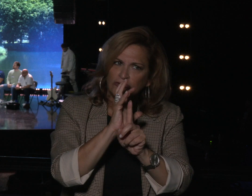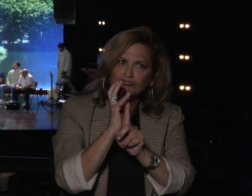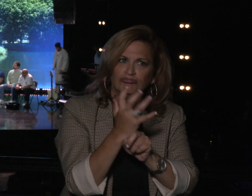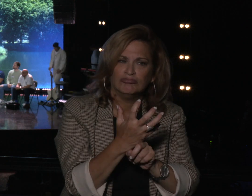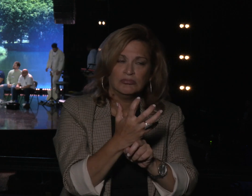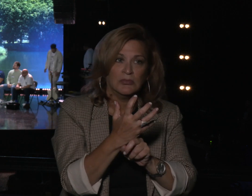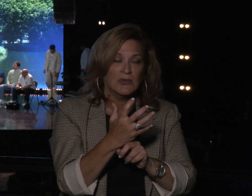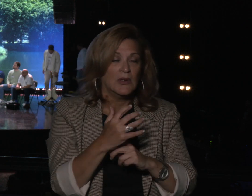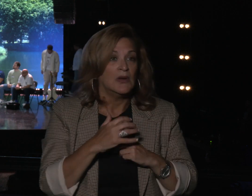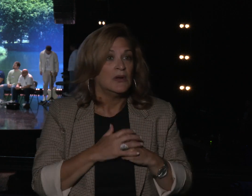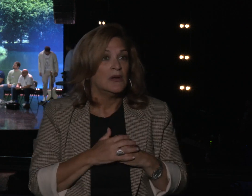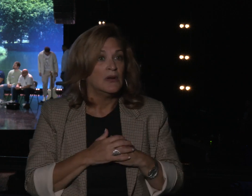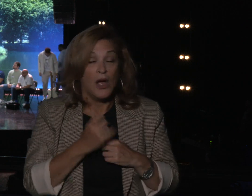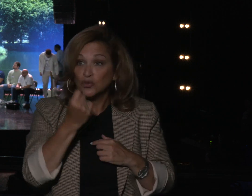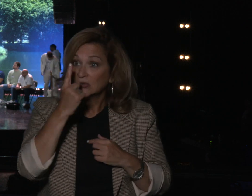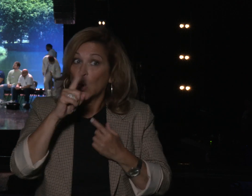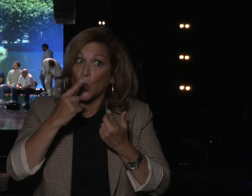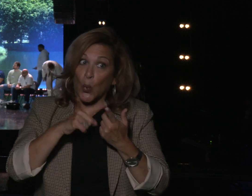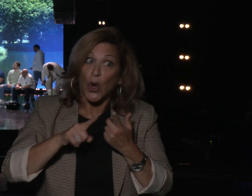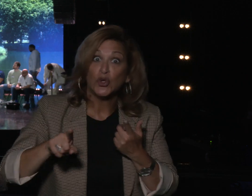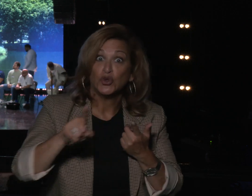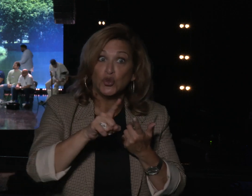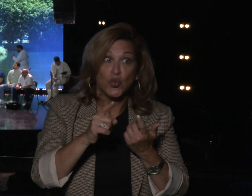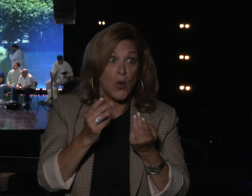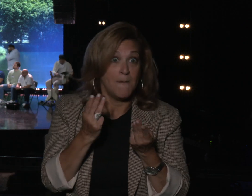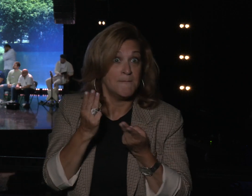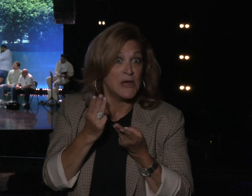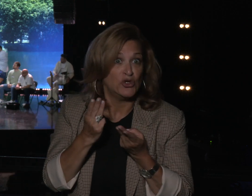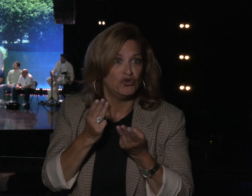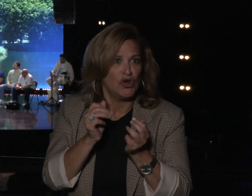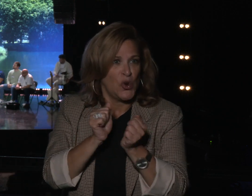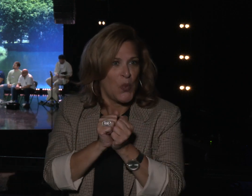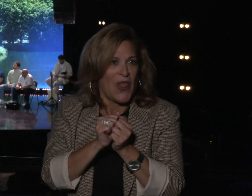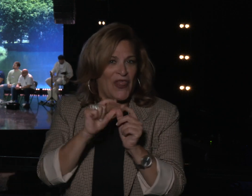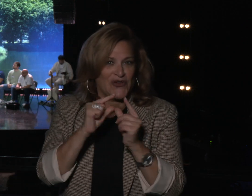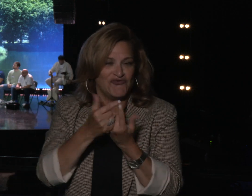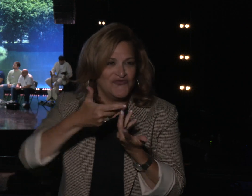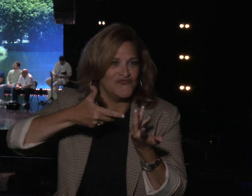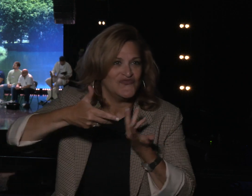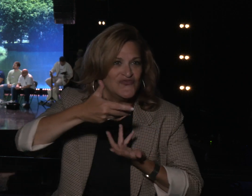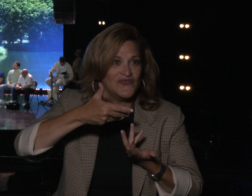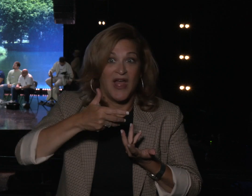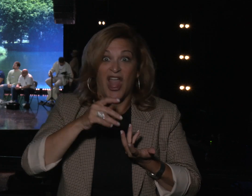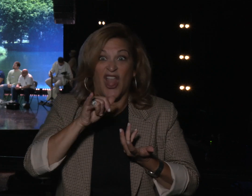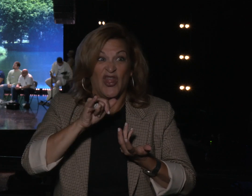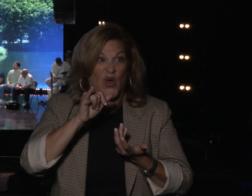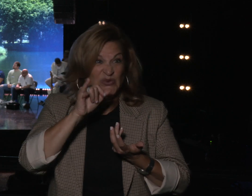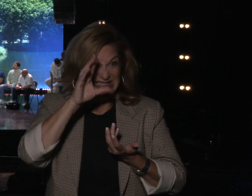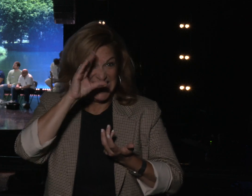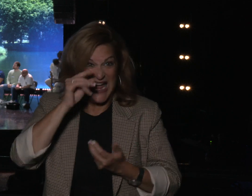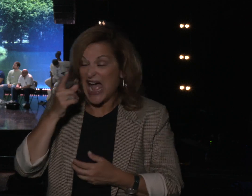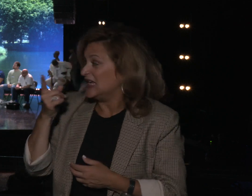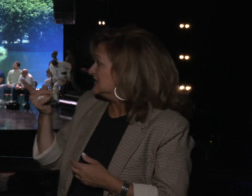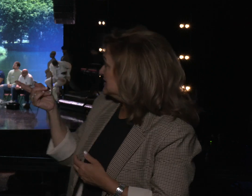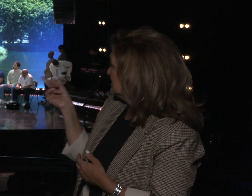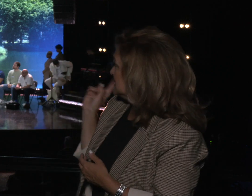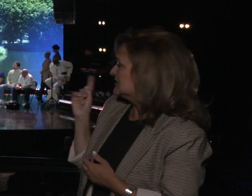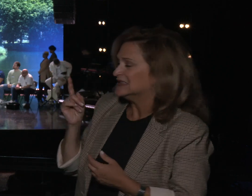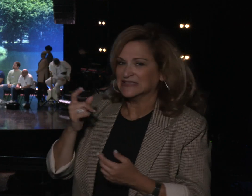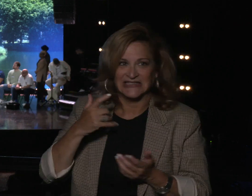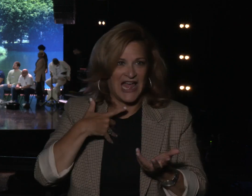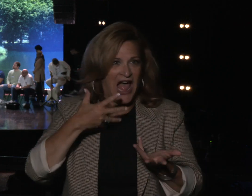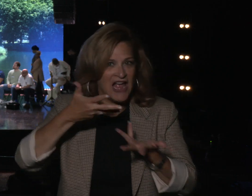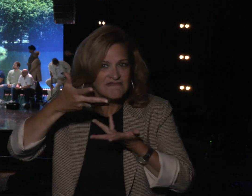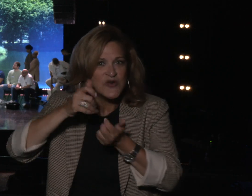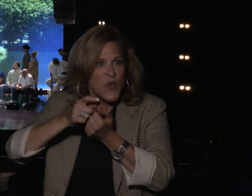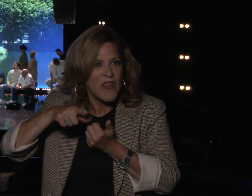talk serving. When you're in a ministry, you do life with one another. I do dinner with a bunch of these guys, because we're serving together. Like